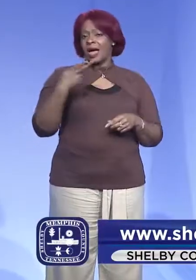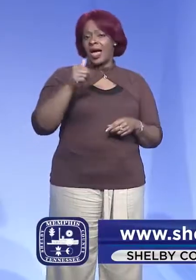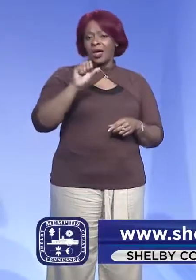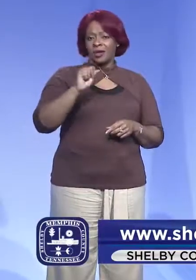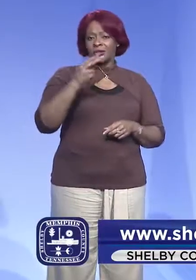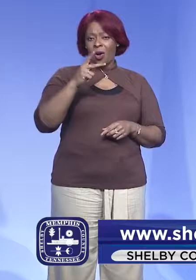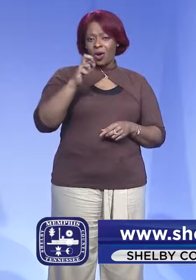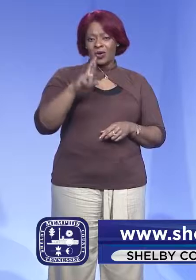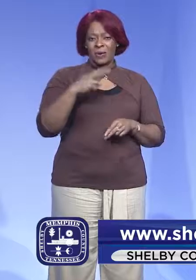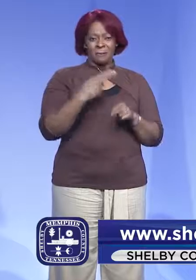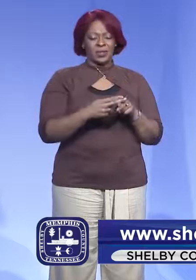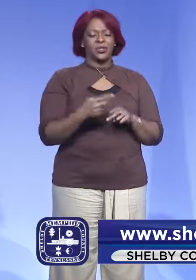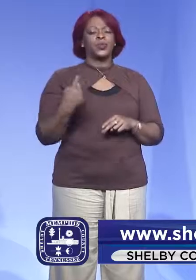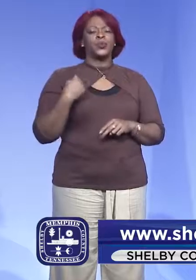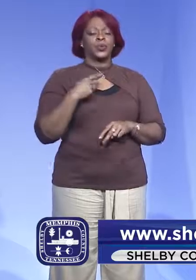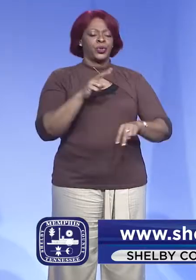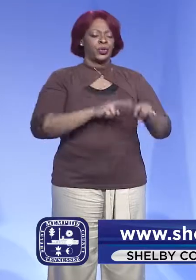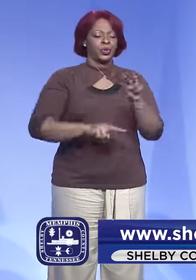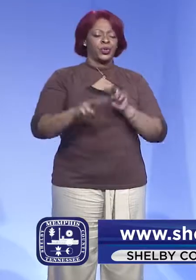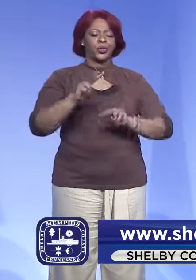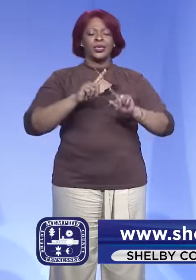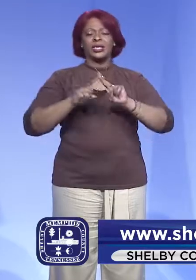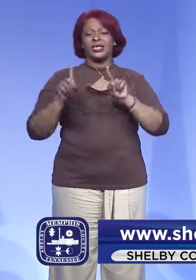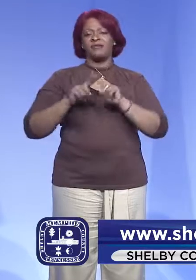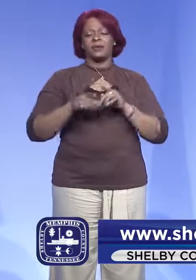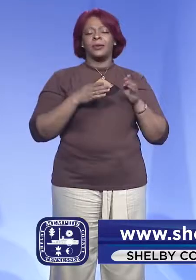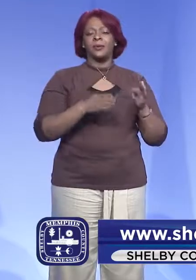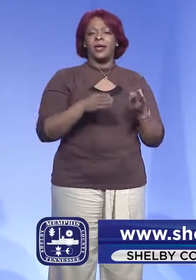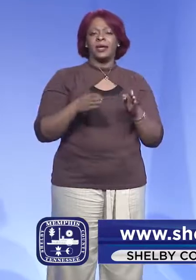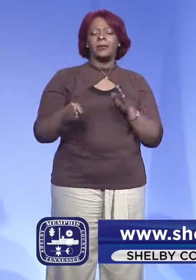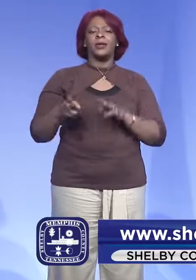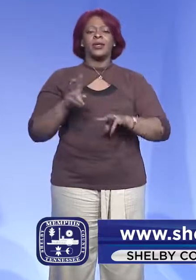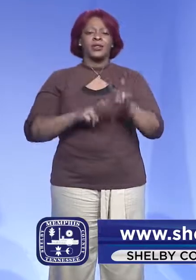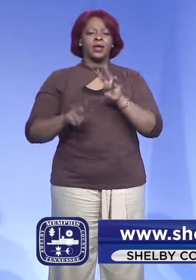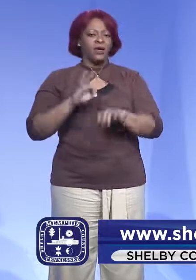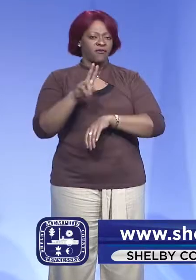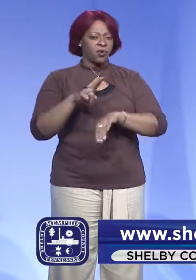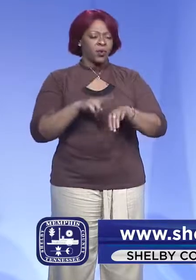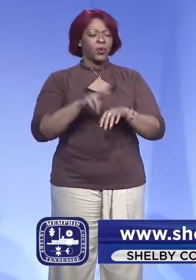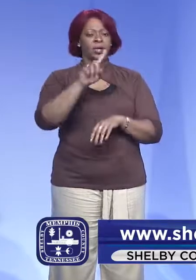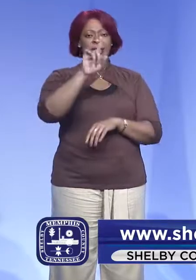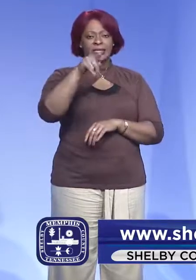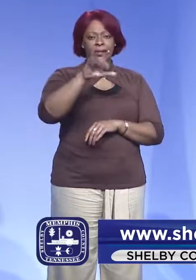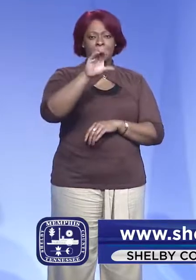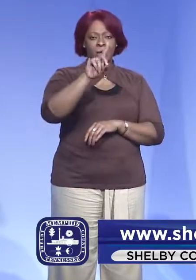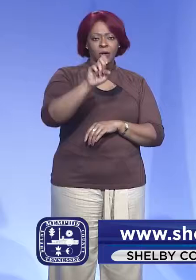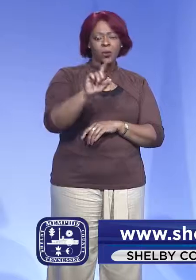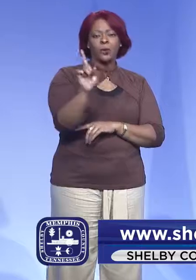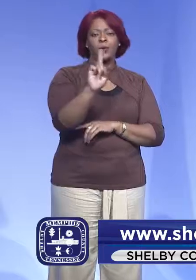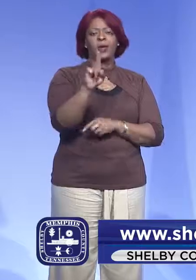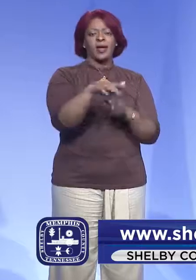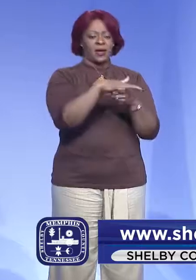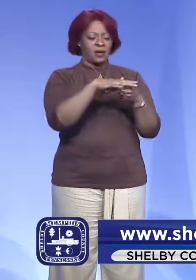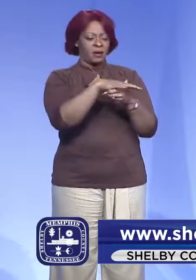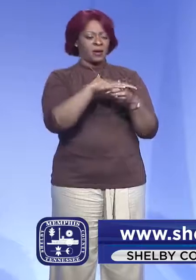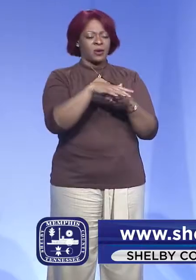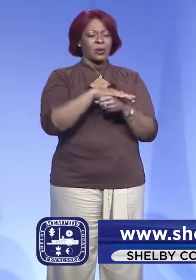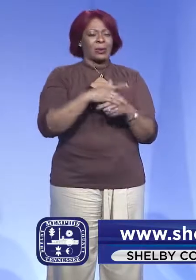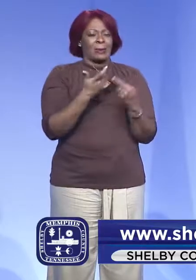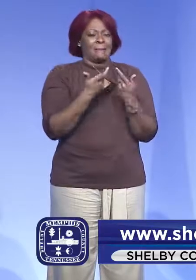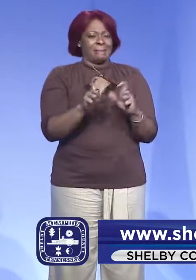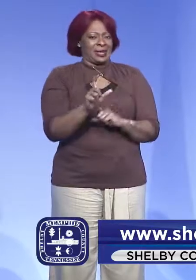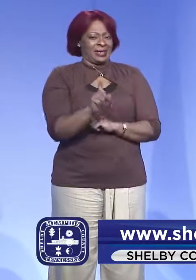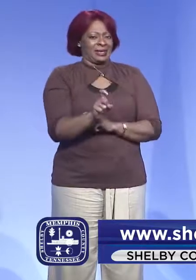mentioned. And so we're looking at doing it different ways. We're looking at, of course, the zip codes where there are areas that are in great